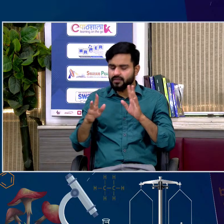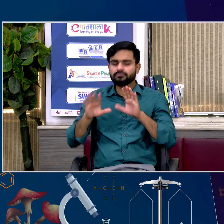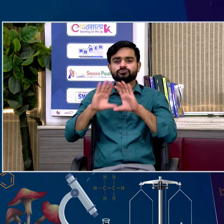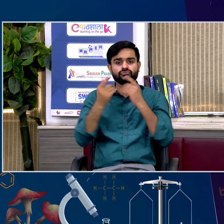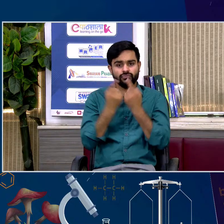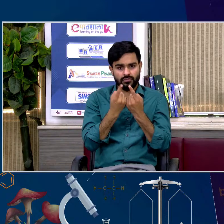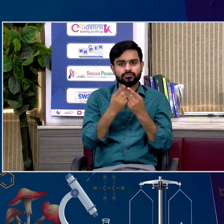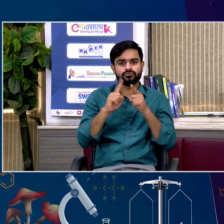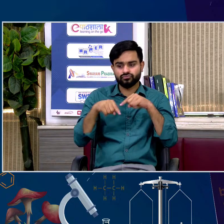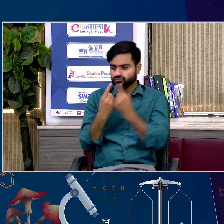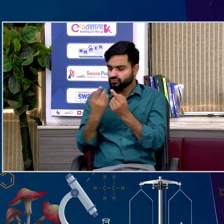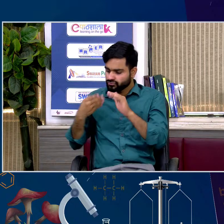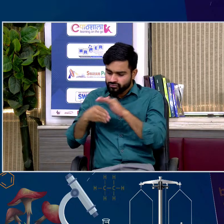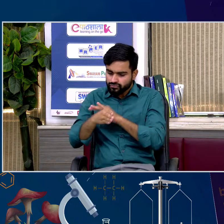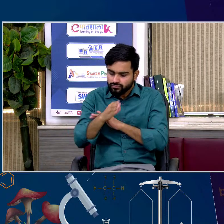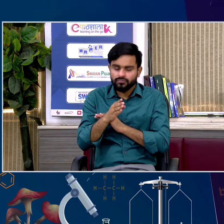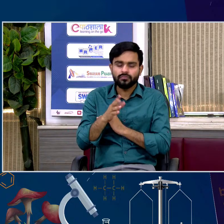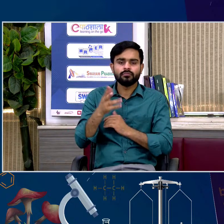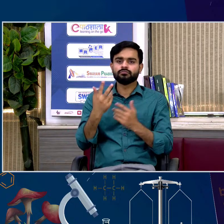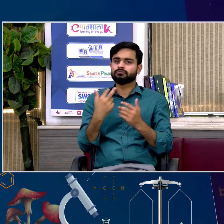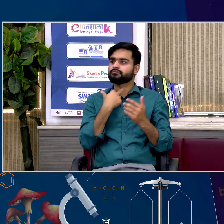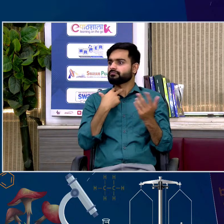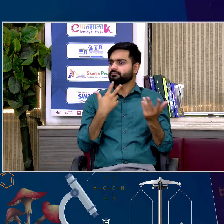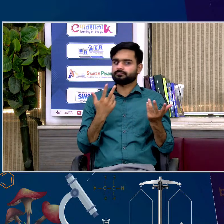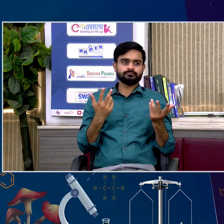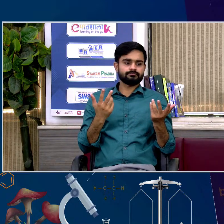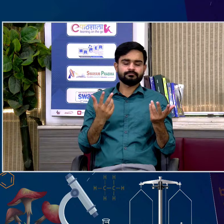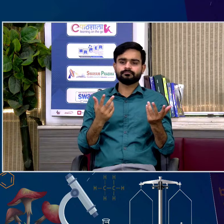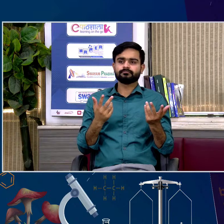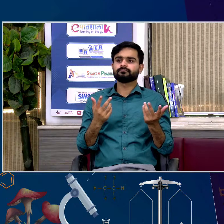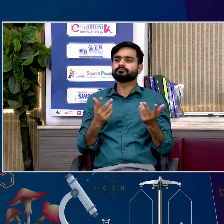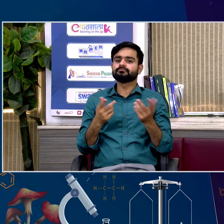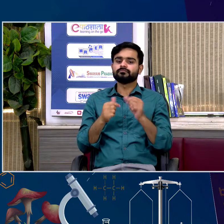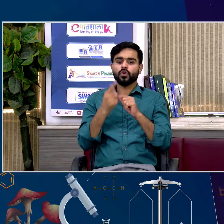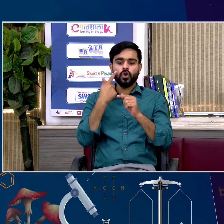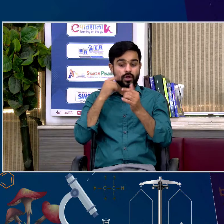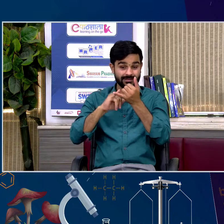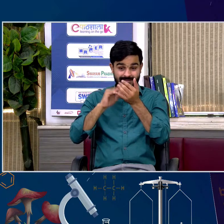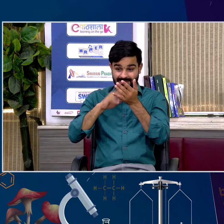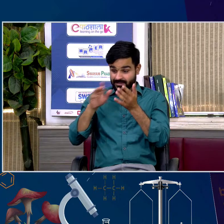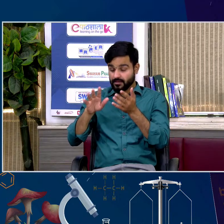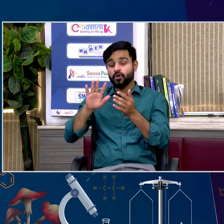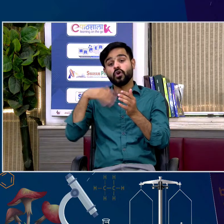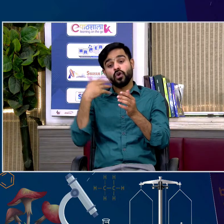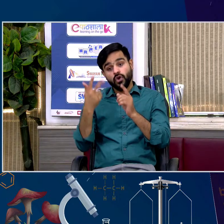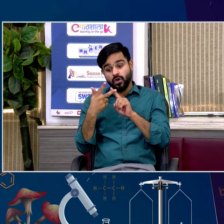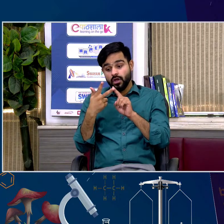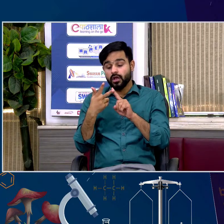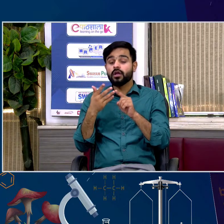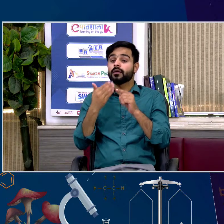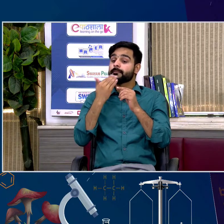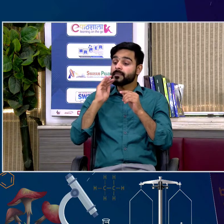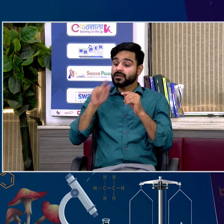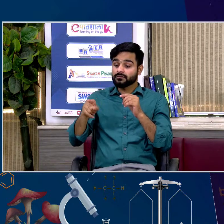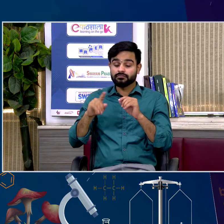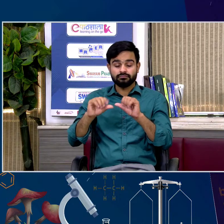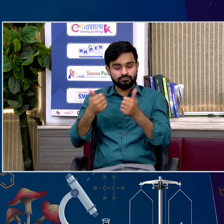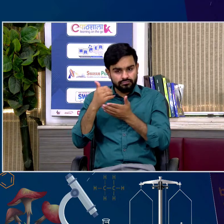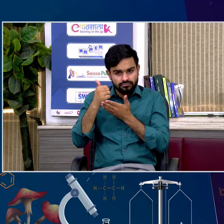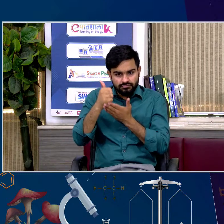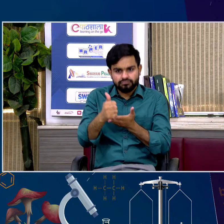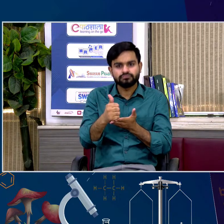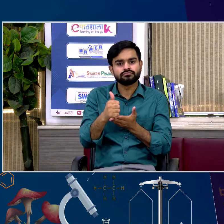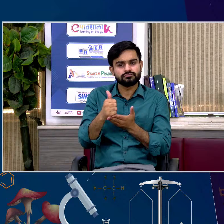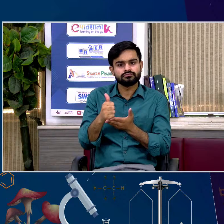are willing to help. They can serve as role models for this autistic child. Also, the autistic child can get